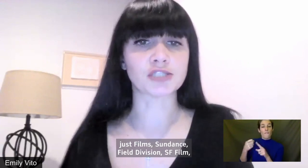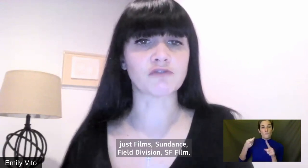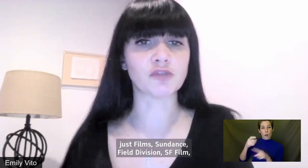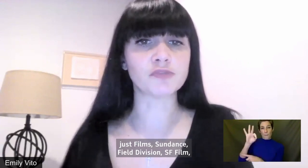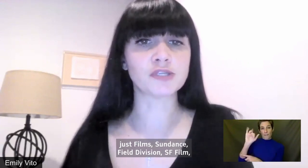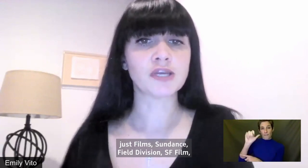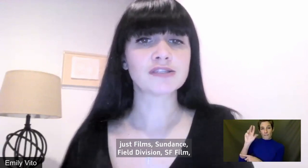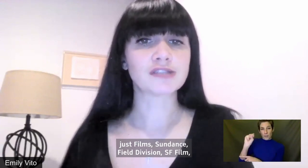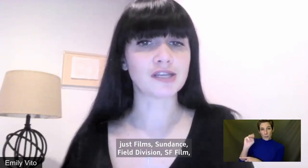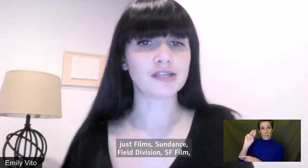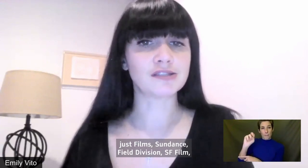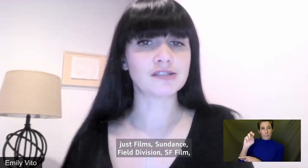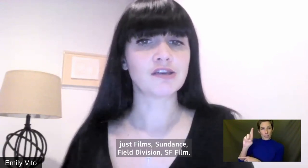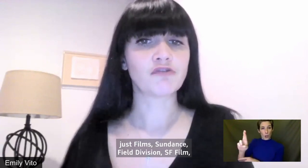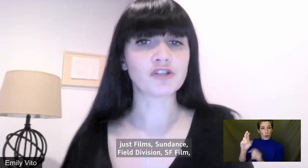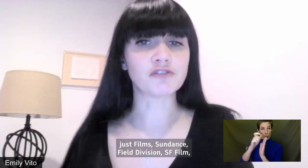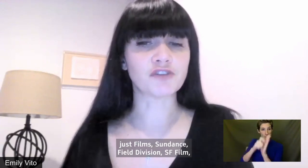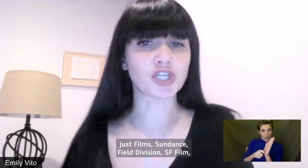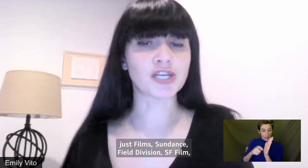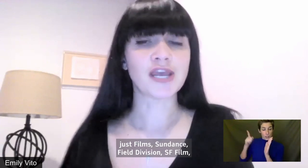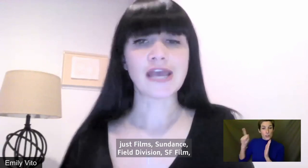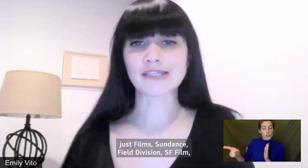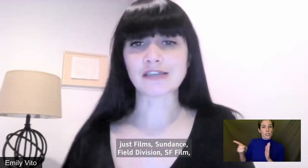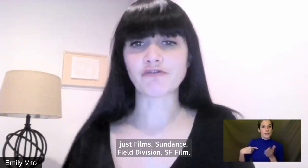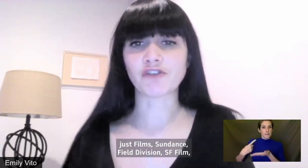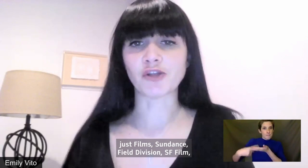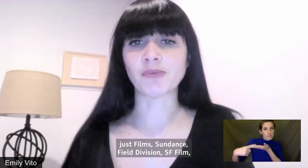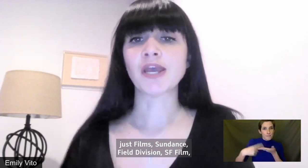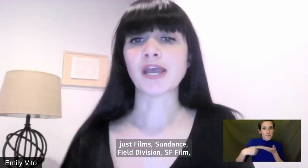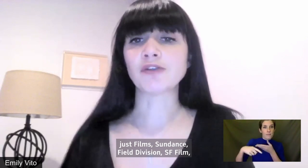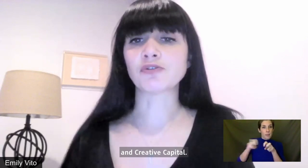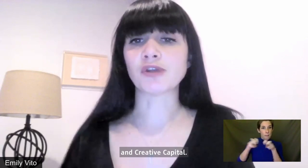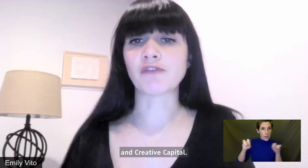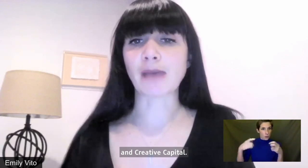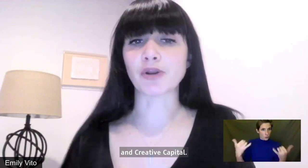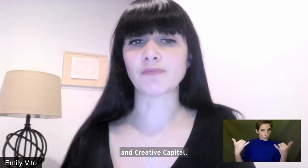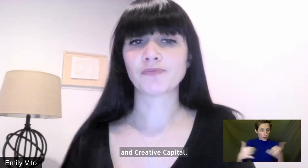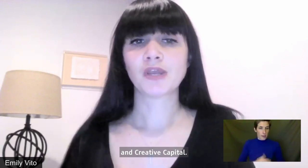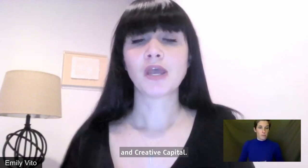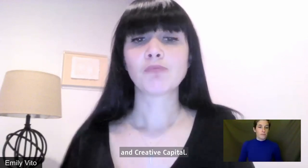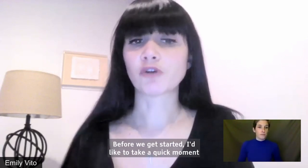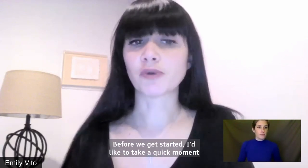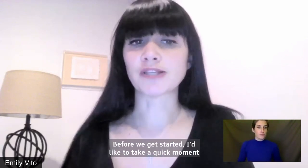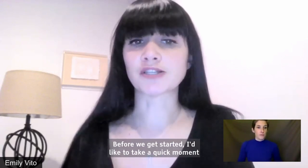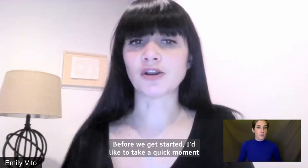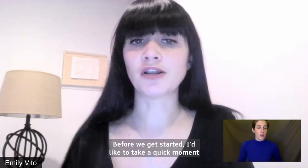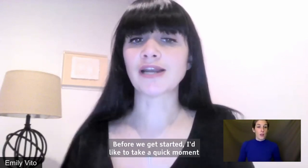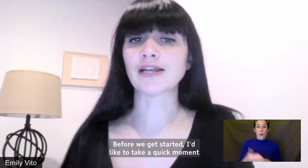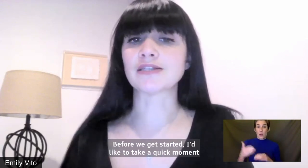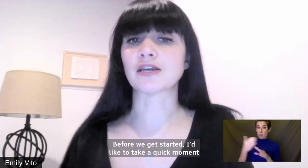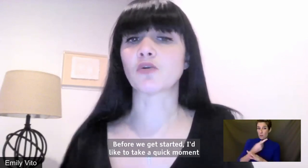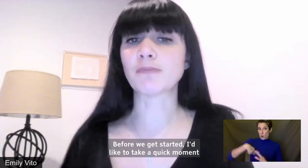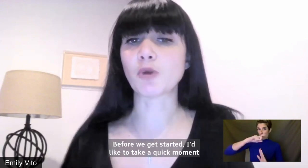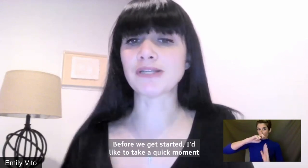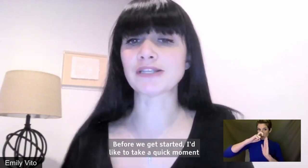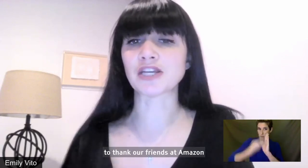Foundation JustFilms, Sundance, Field of Vision, SFFILM, and Creative Capital. Before we get started, I'd